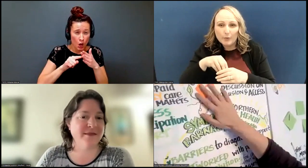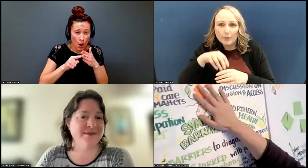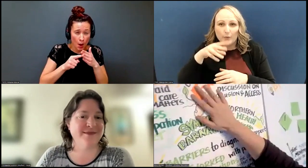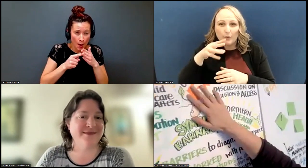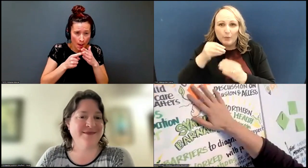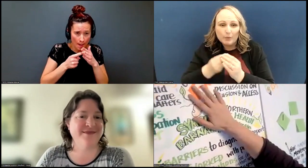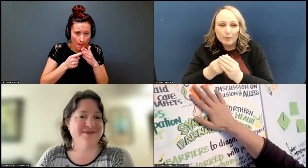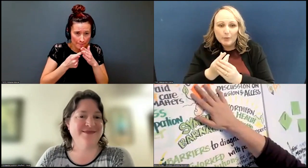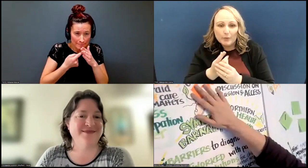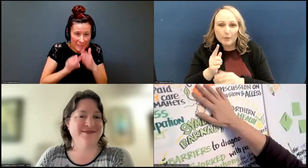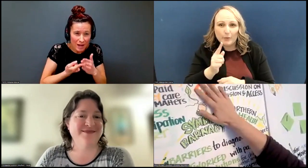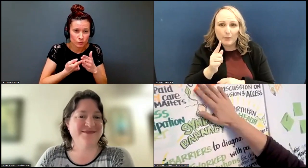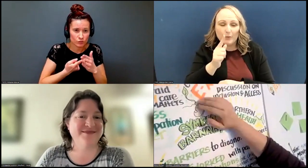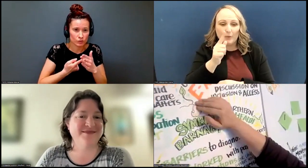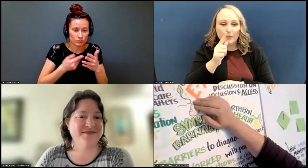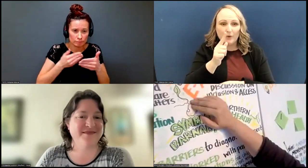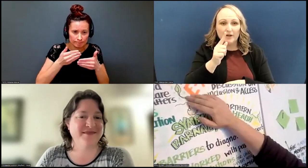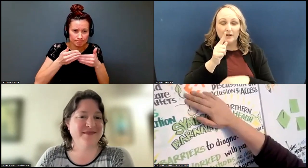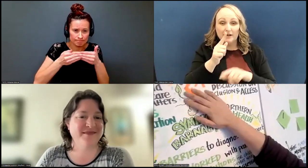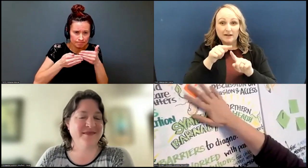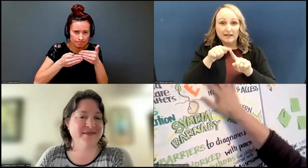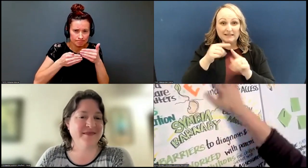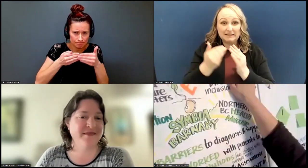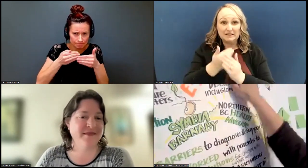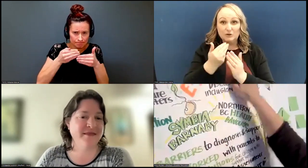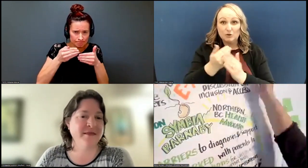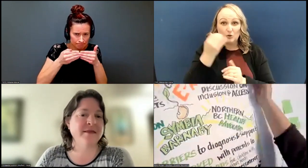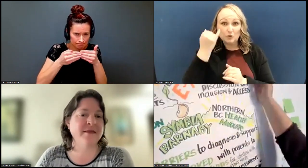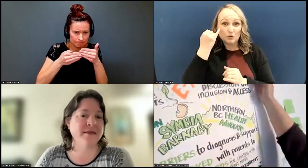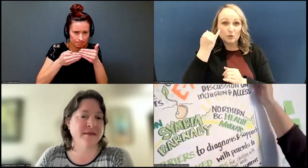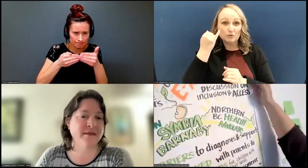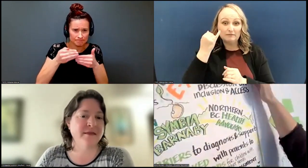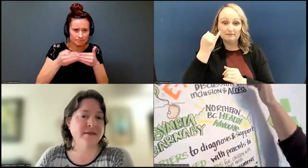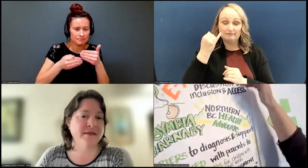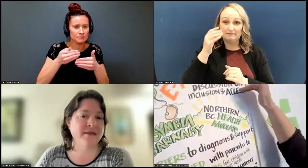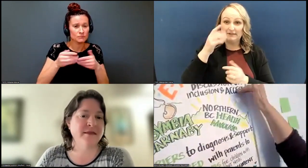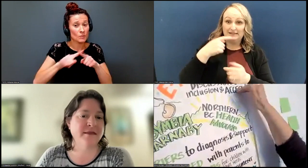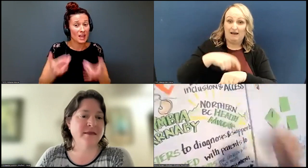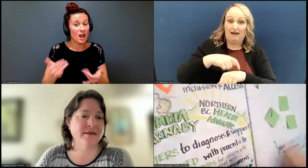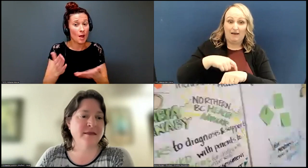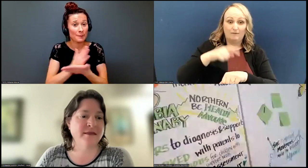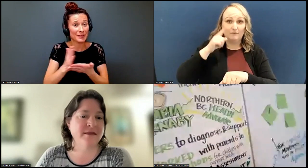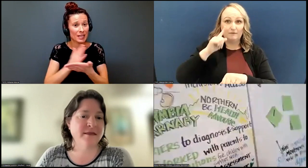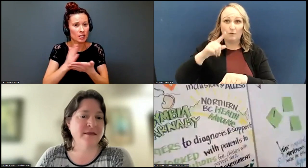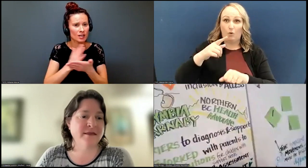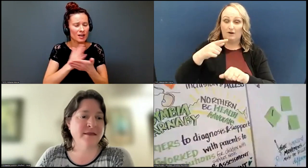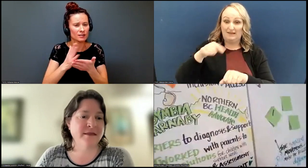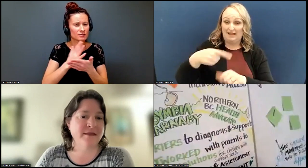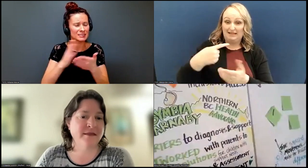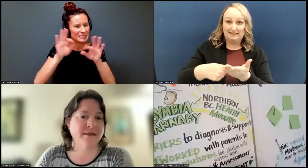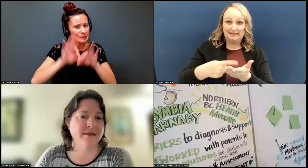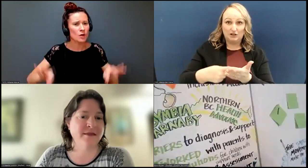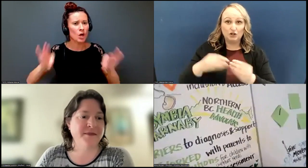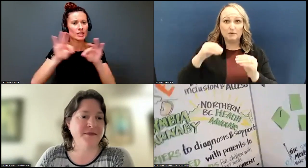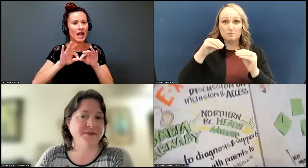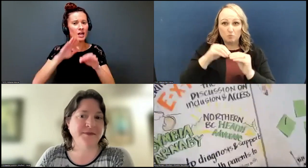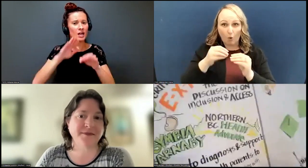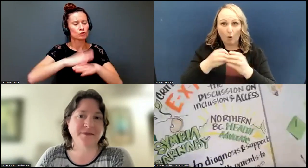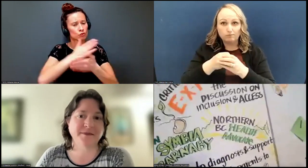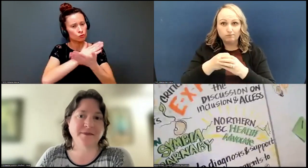watered, because it's a critical time for expanding the discussion on inclusion and access. As we see